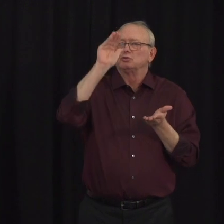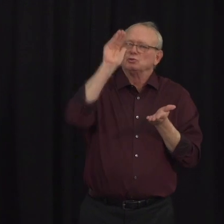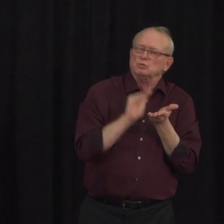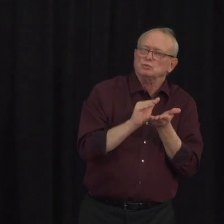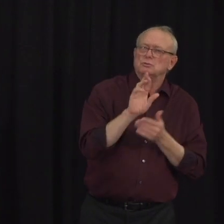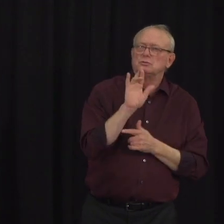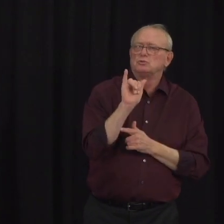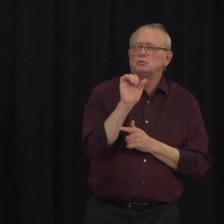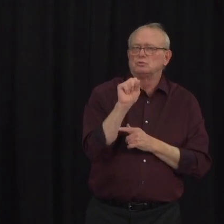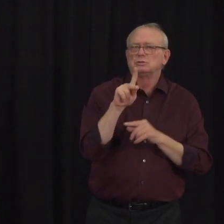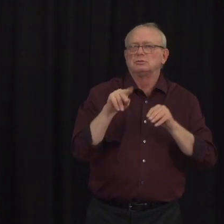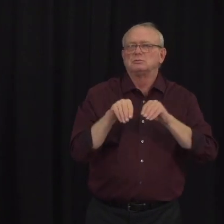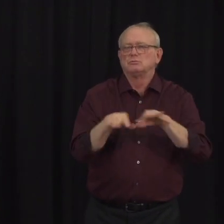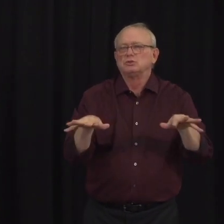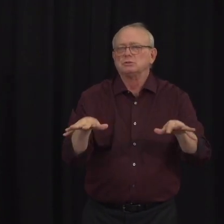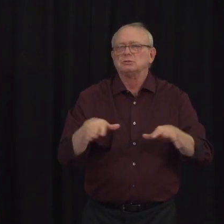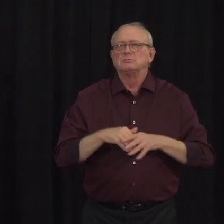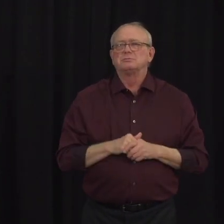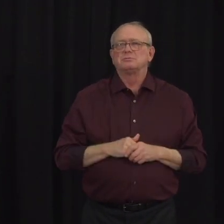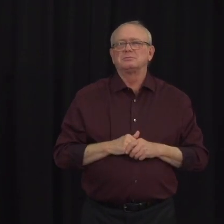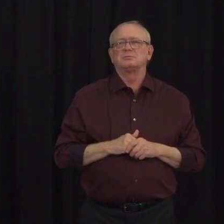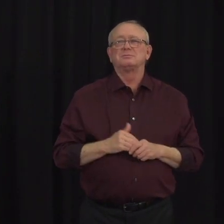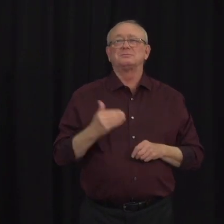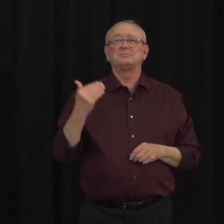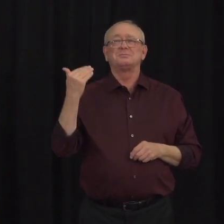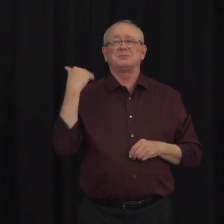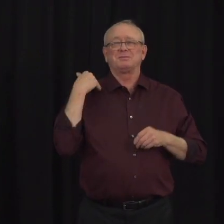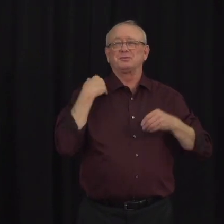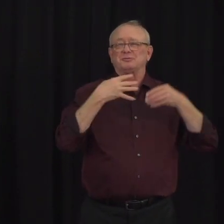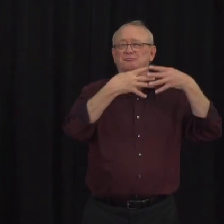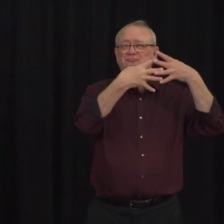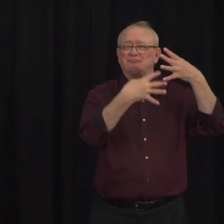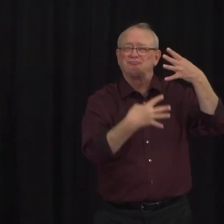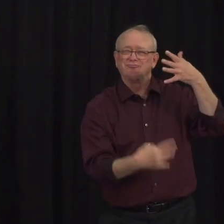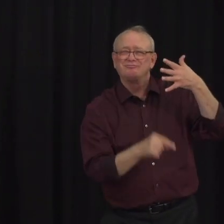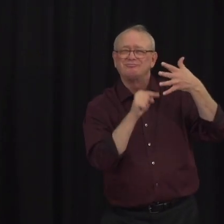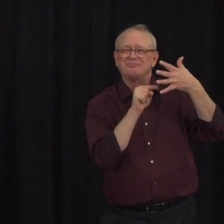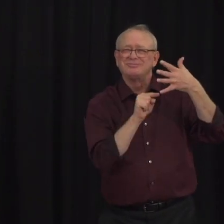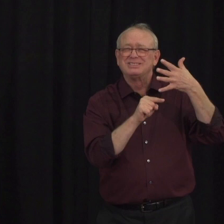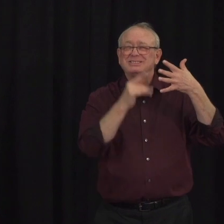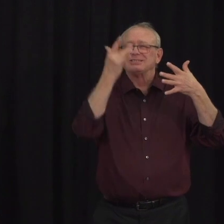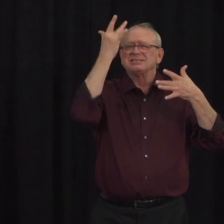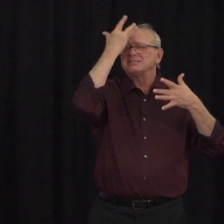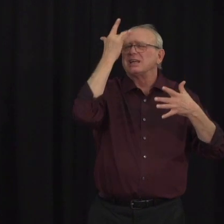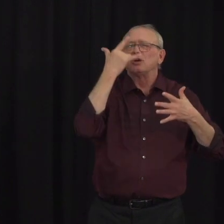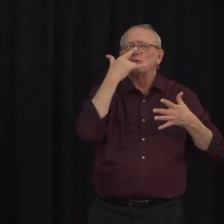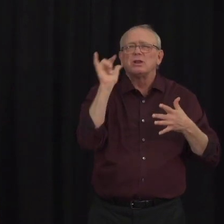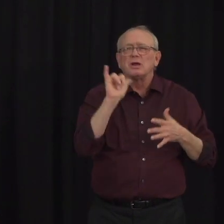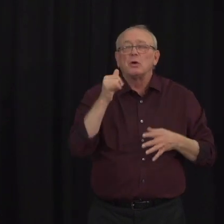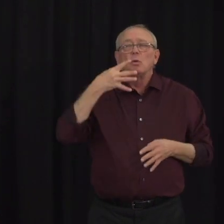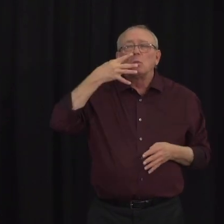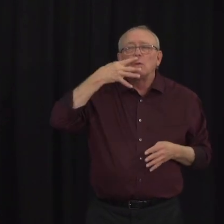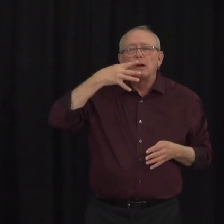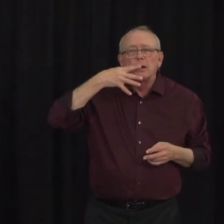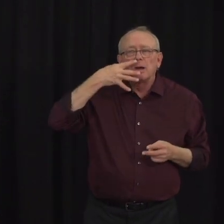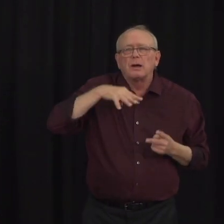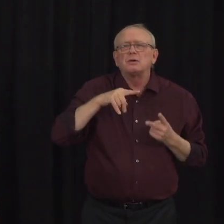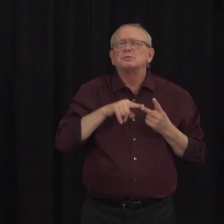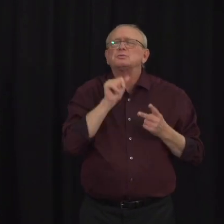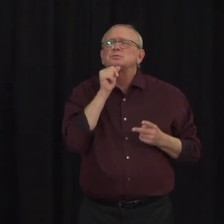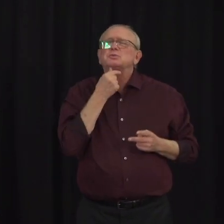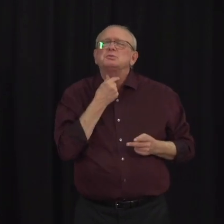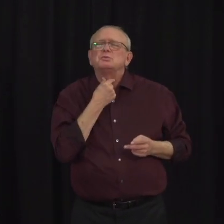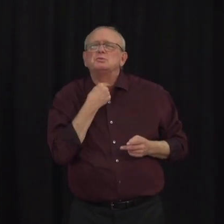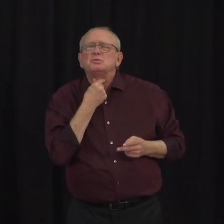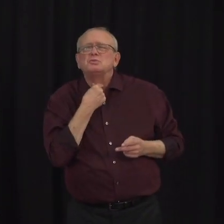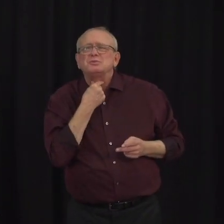and sore throat from the list of symptoms that require mandatory isolation for children. In the last week